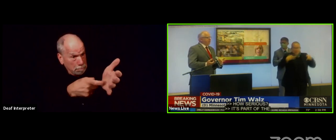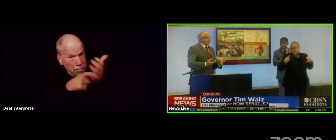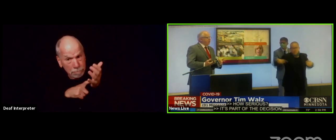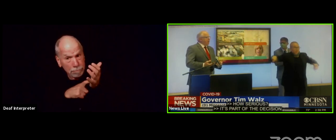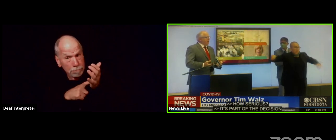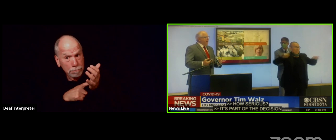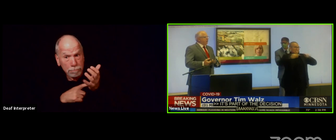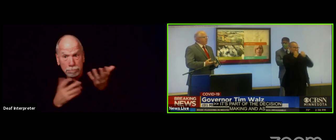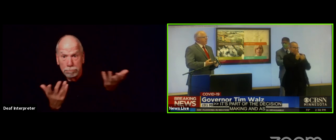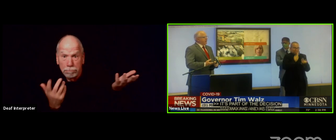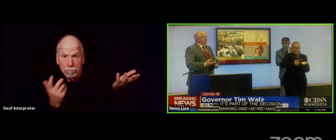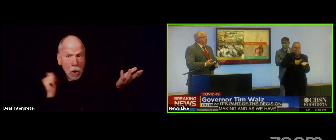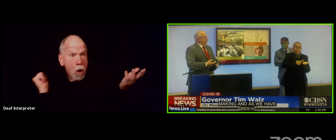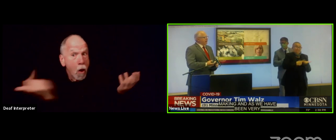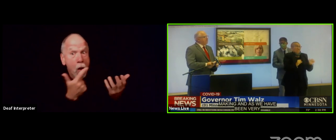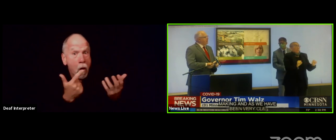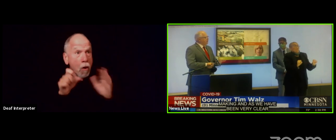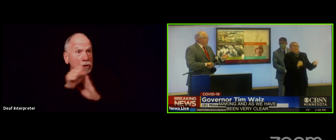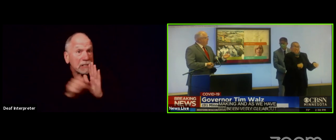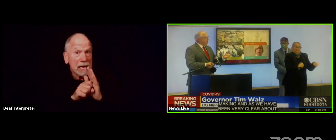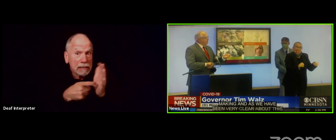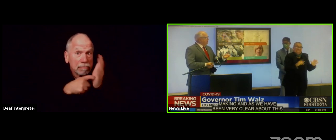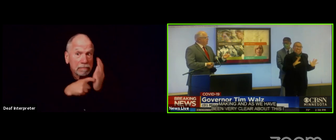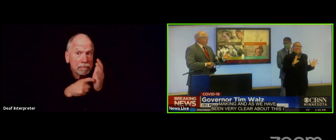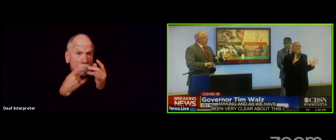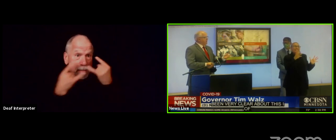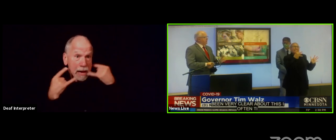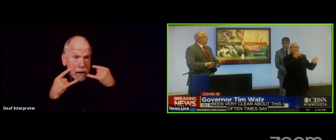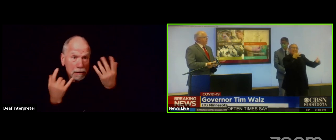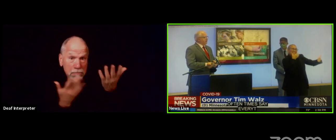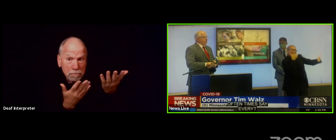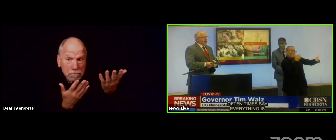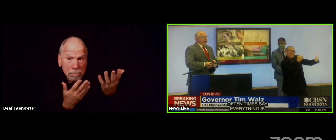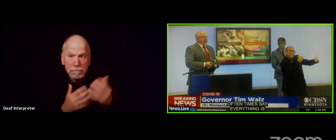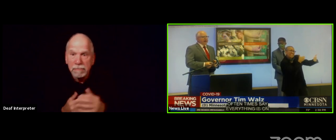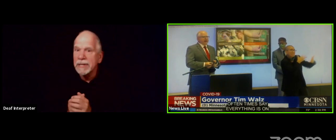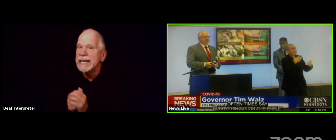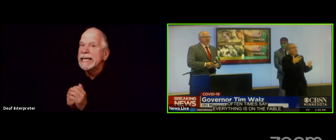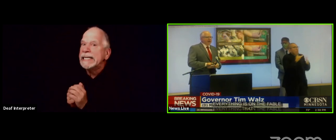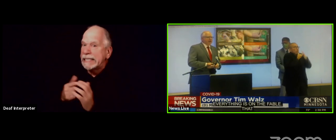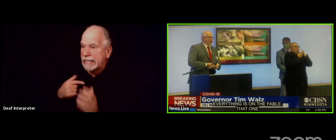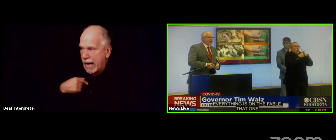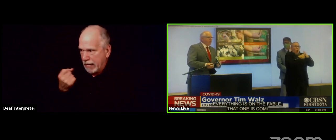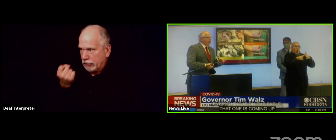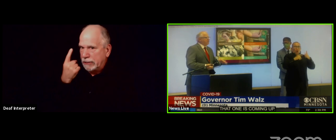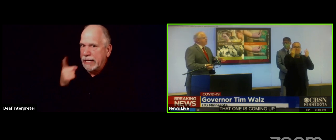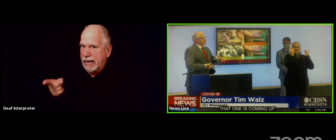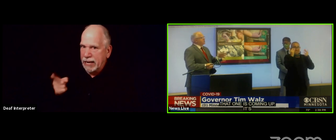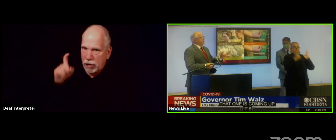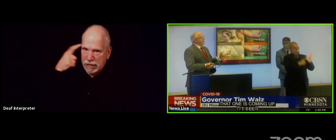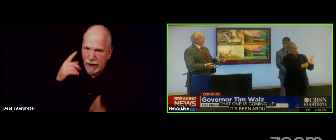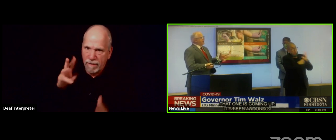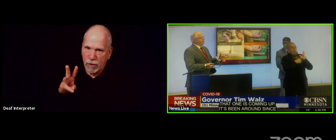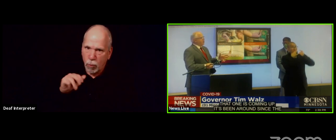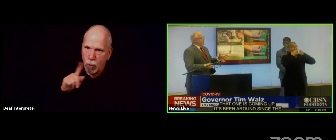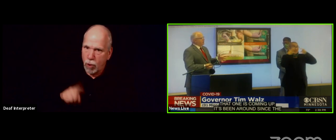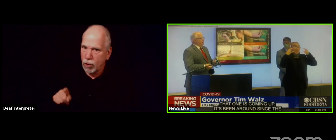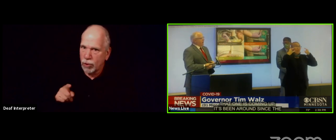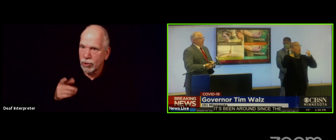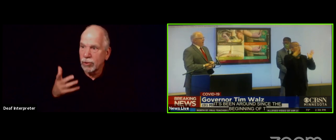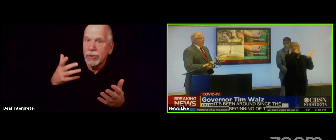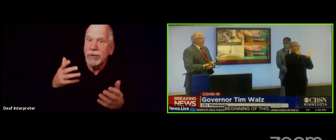the table. That one's coming up. It has been around since the very beginning of this. I have watched this to see how effective it